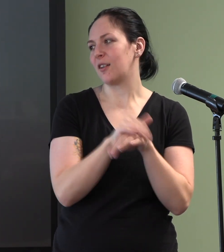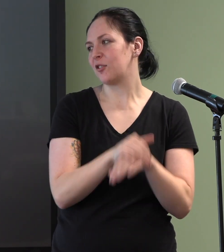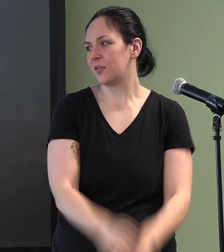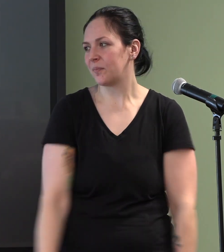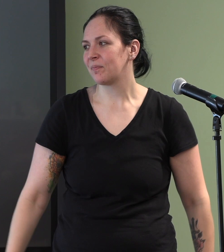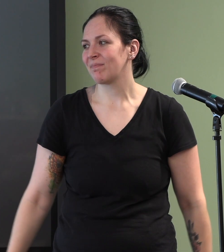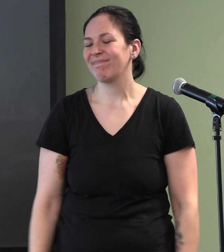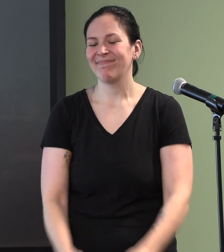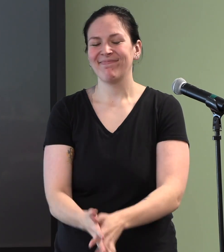English.